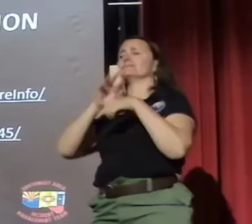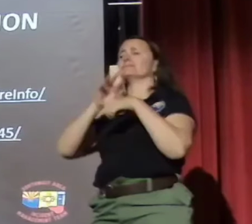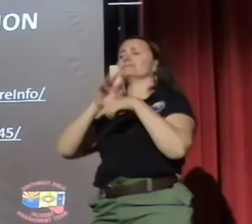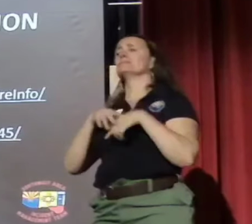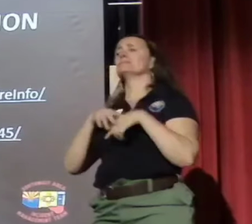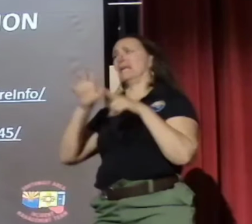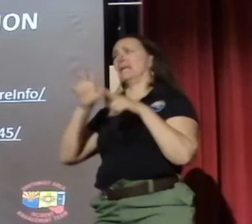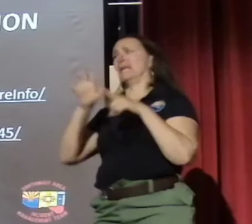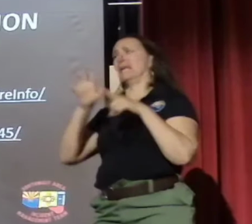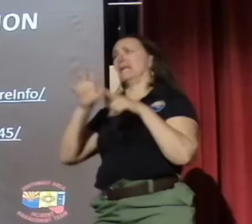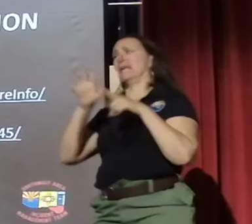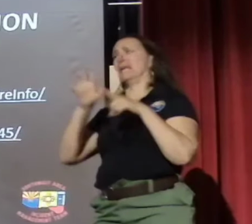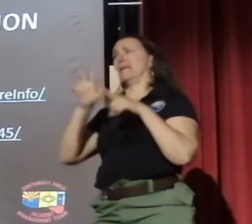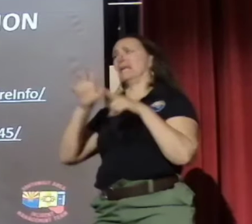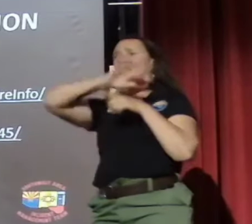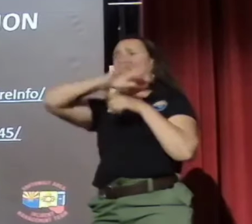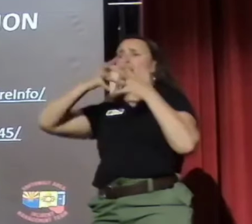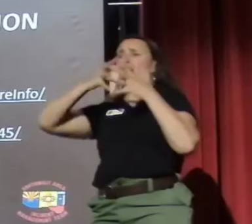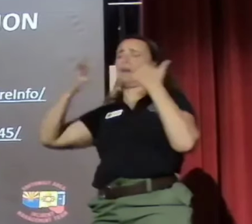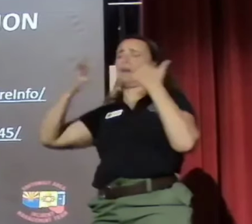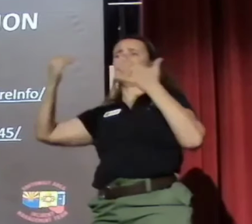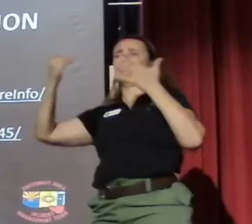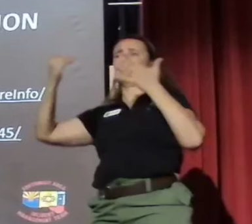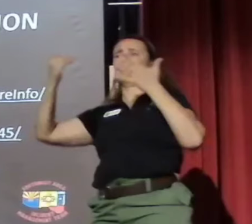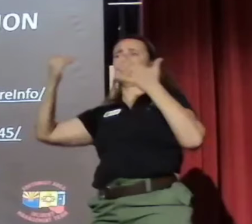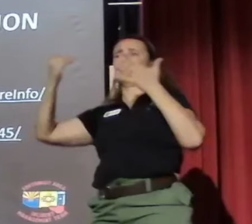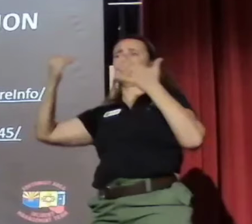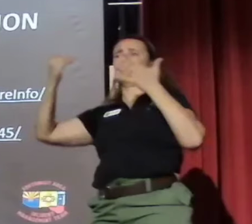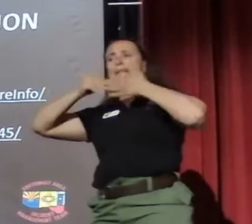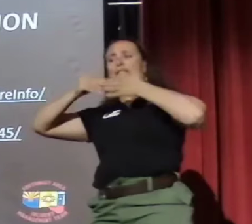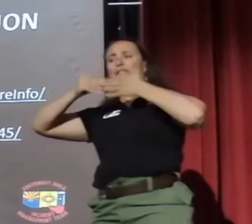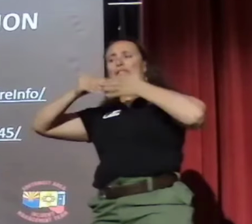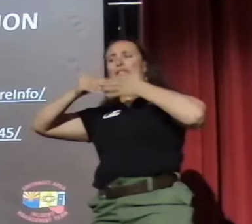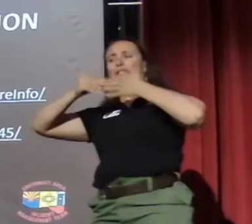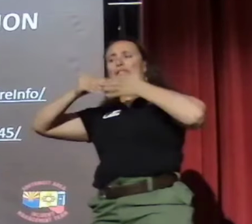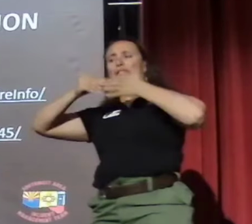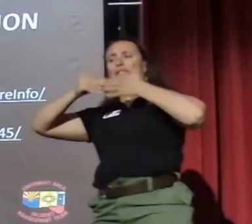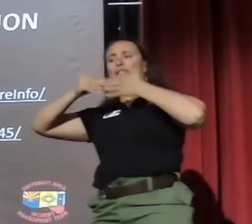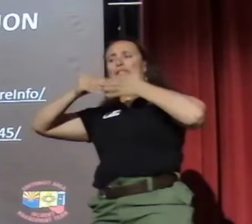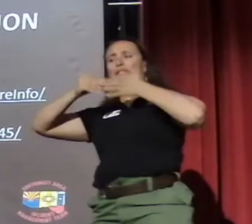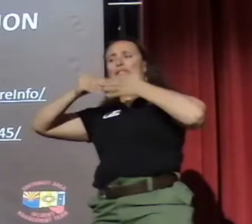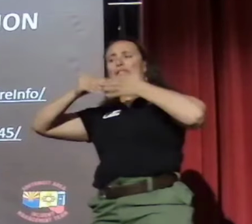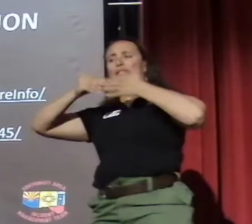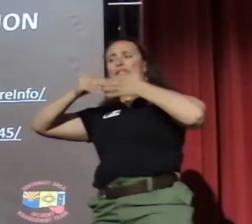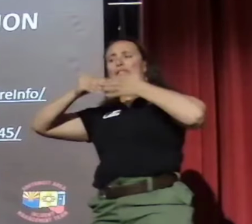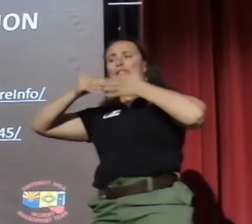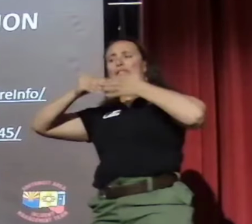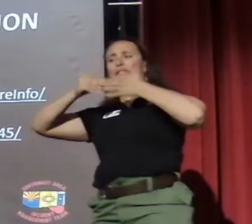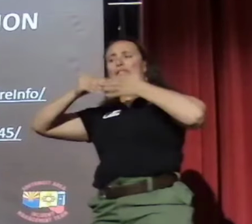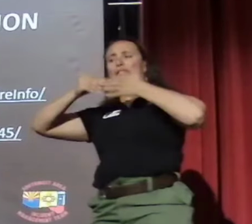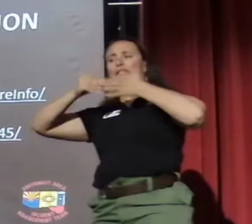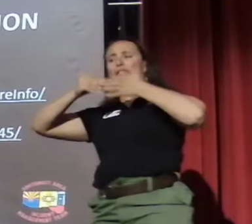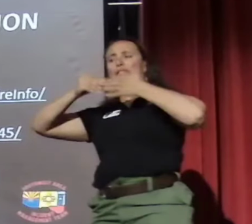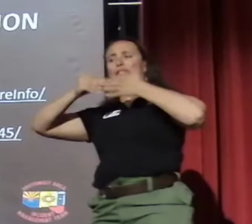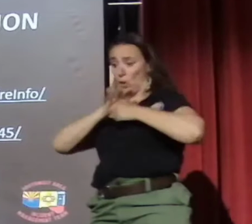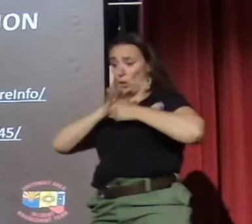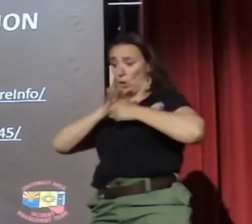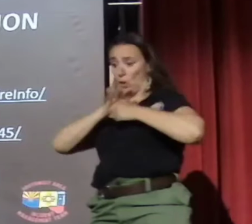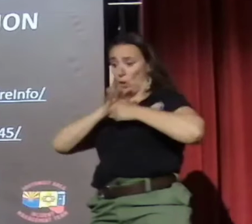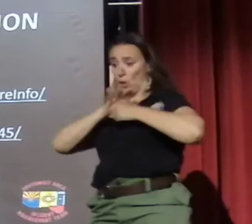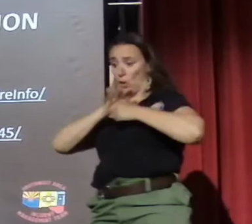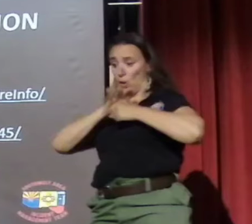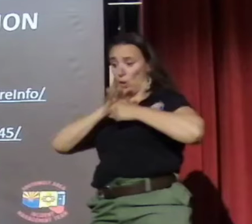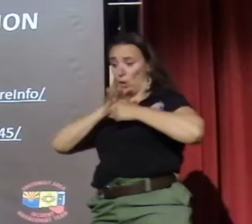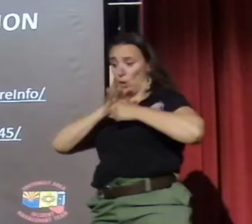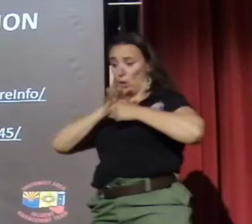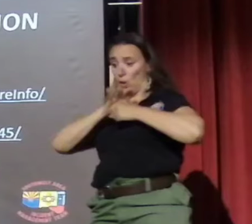of experience and knowledge and leadership to make those decisions. I guarantee you there are firefighters up there, locals from Payson, all over